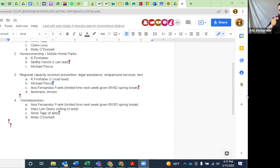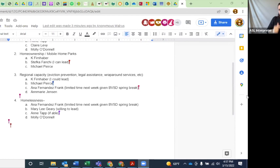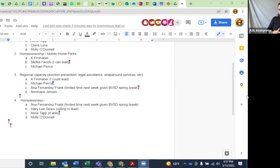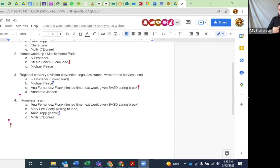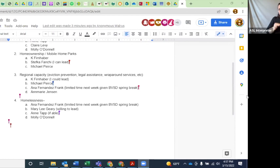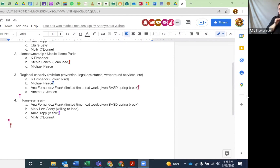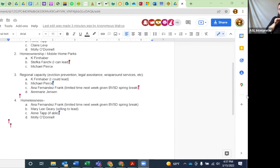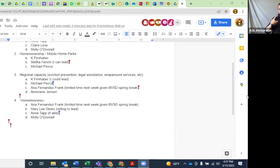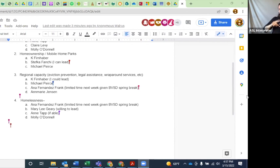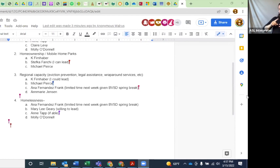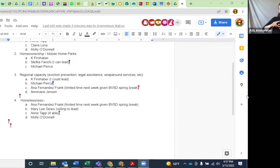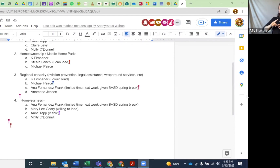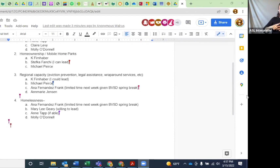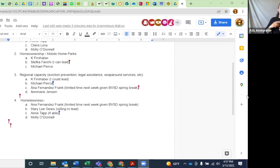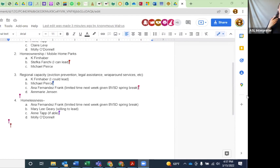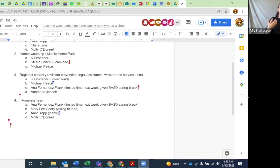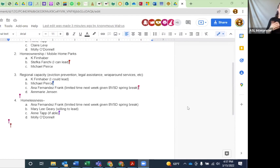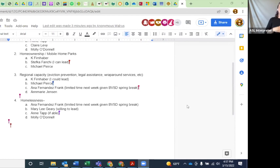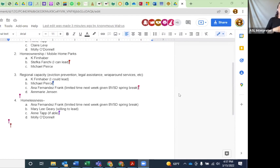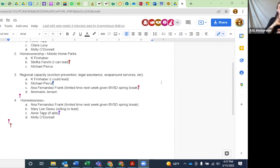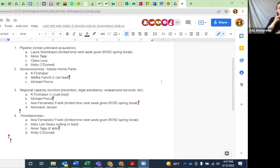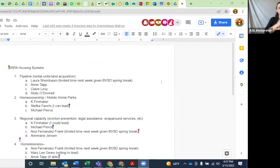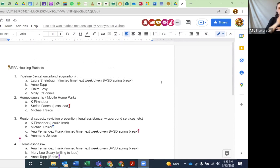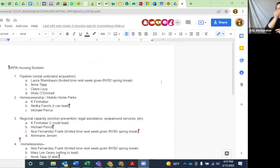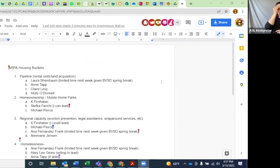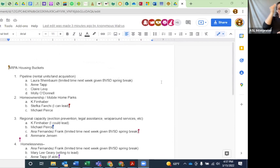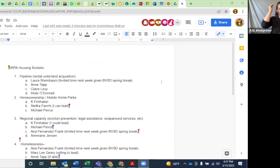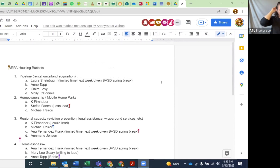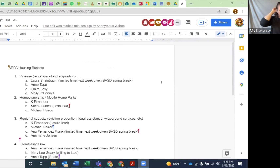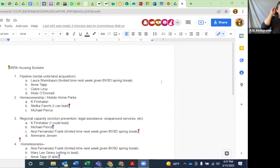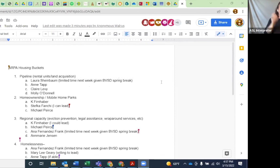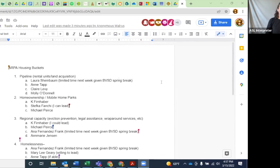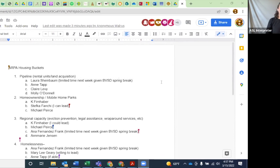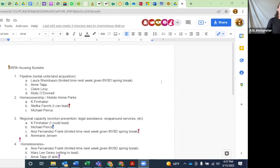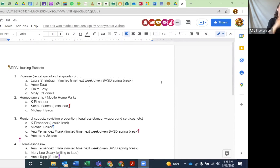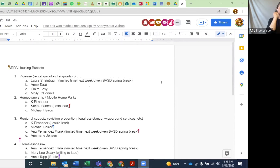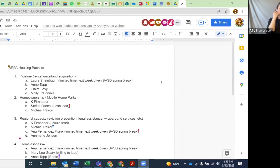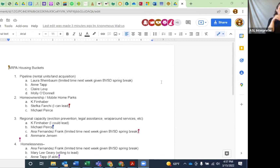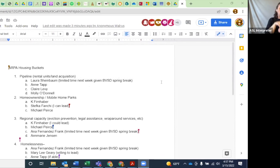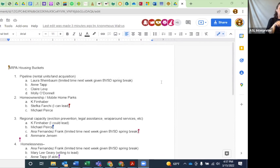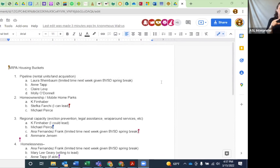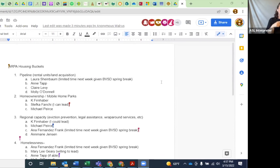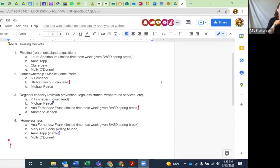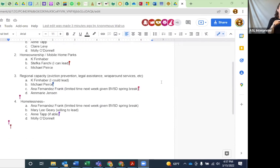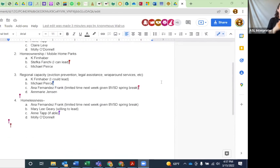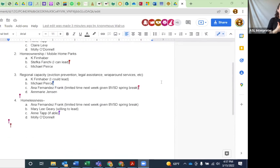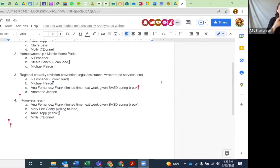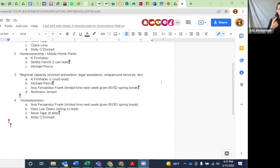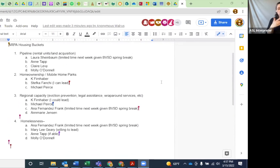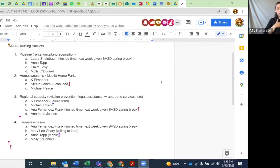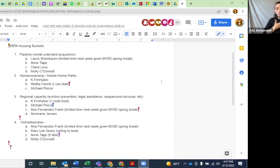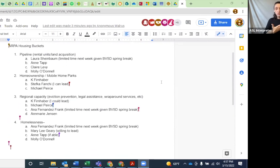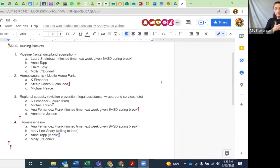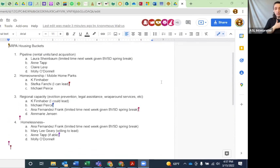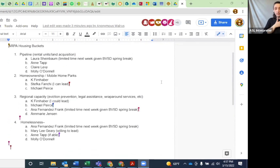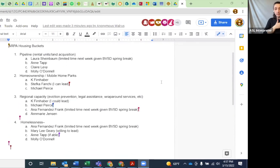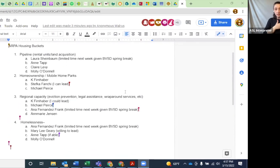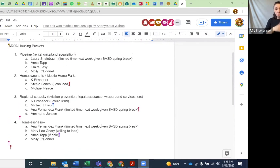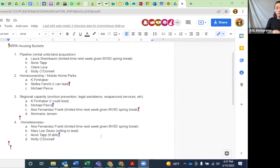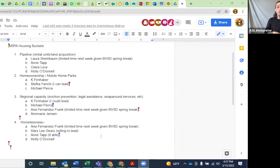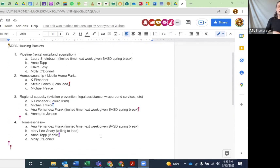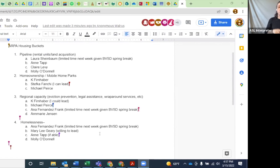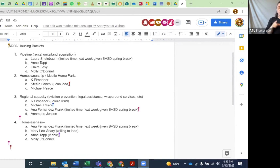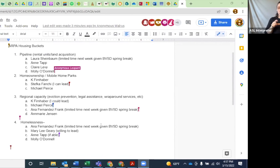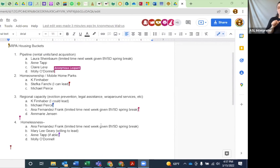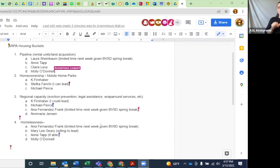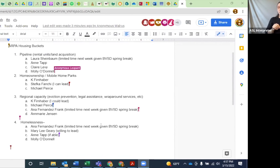one. So just to keep that in mind, if you are in the first one and you would be willing to lead, you can